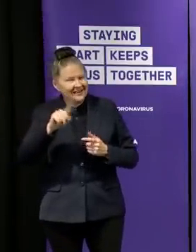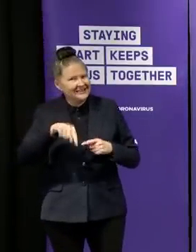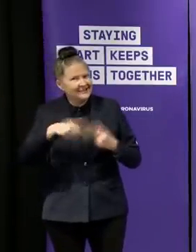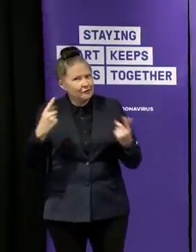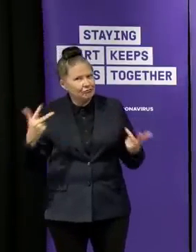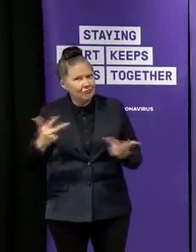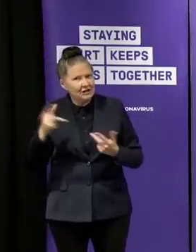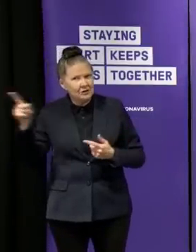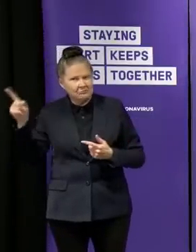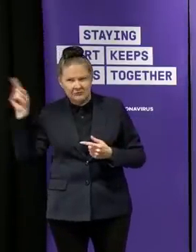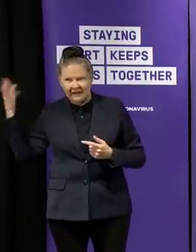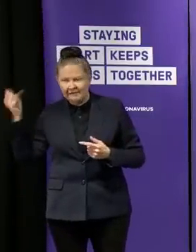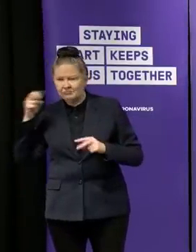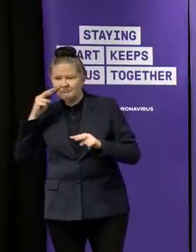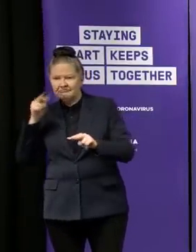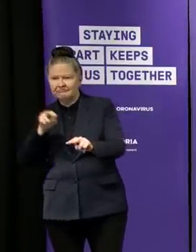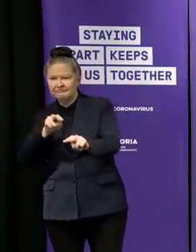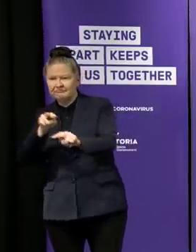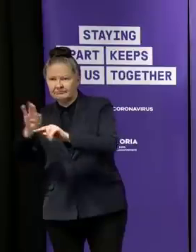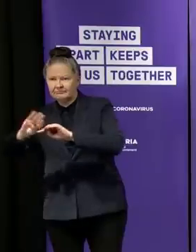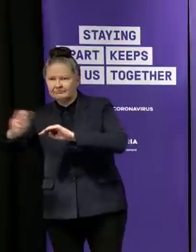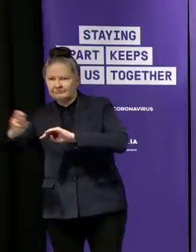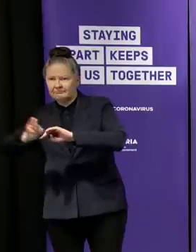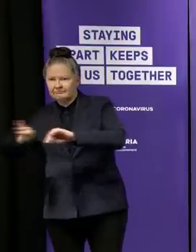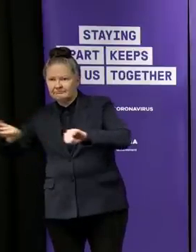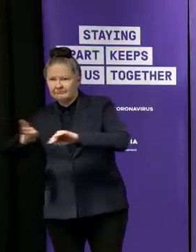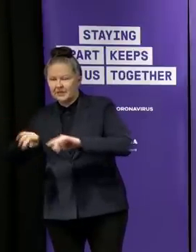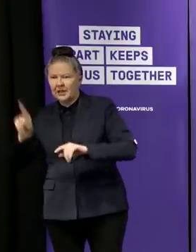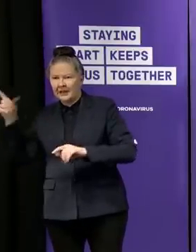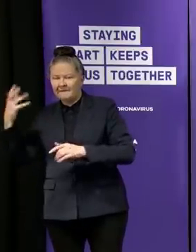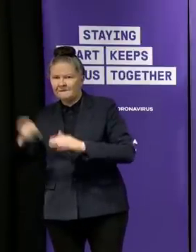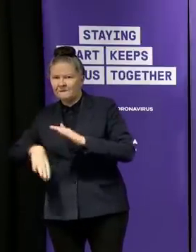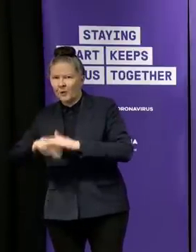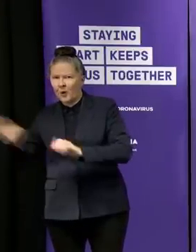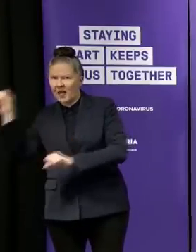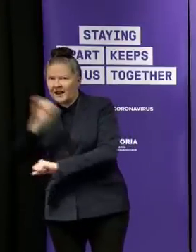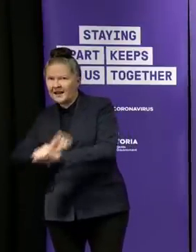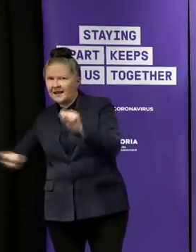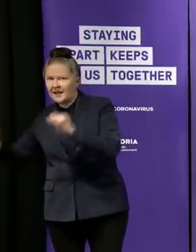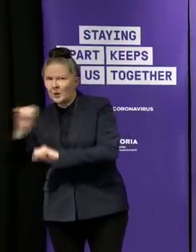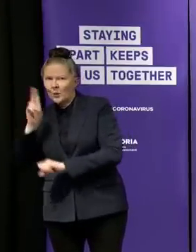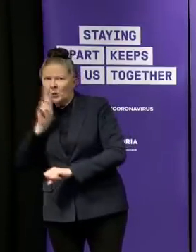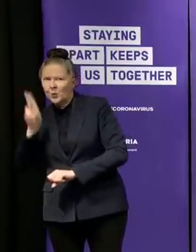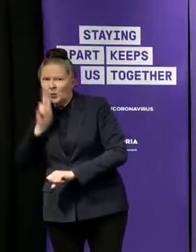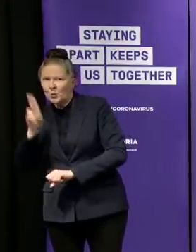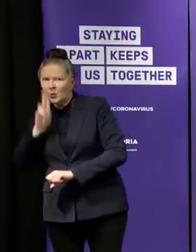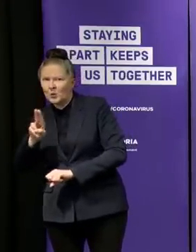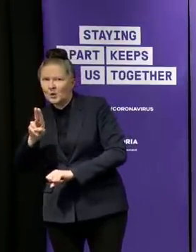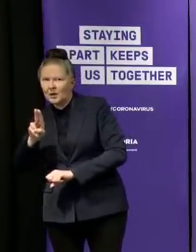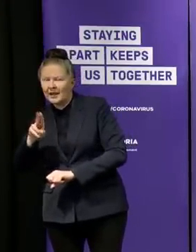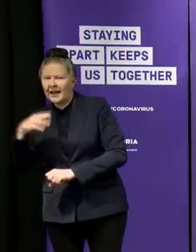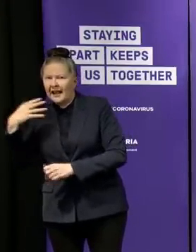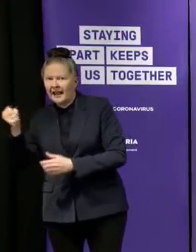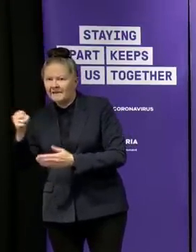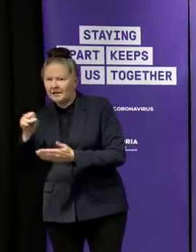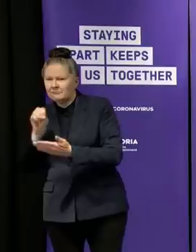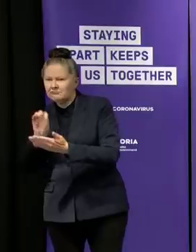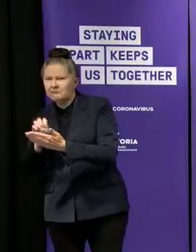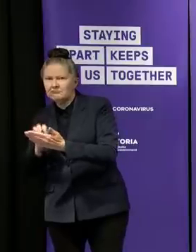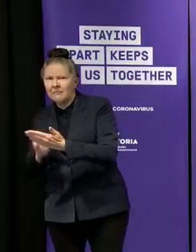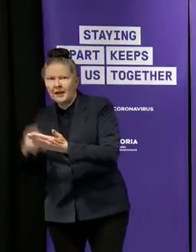sure that you keep your distance. Someone's making sure that the place is clean to that kind of industrial standard. There's a list. There's a kind